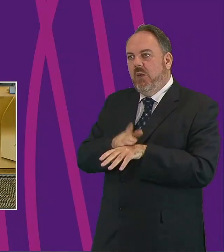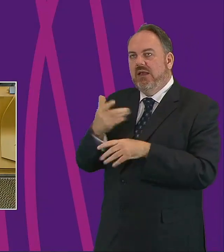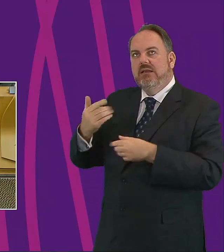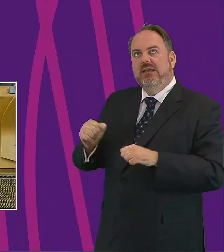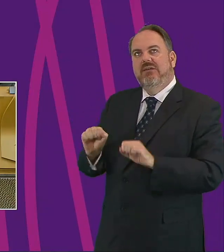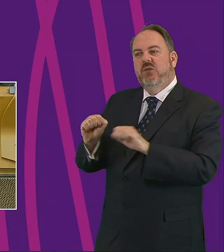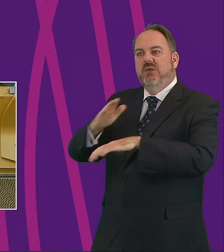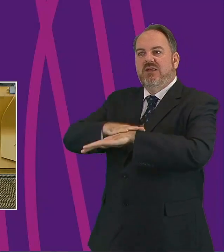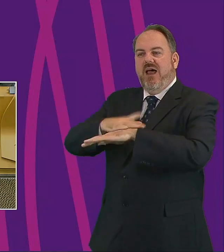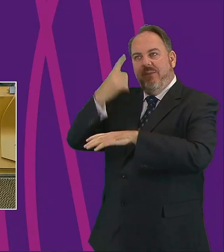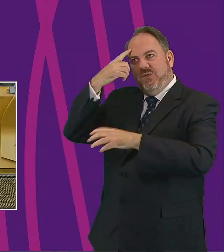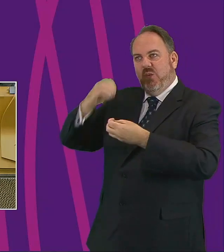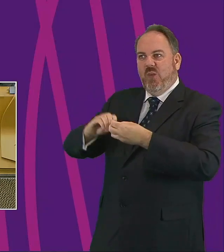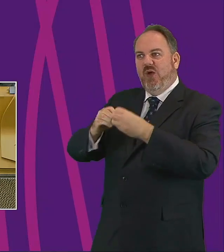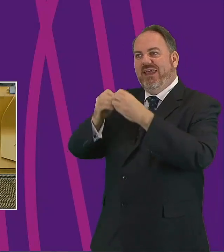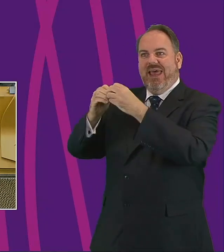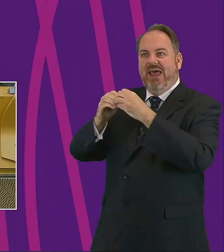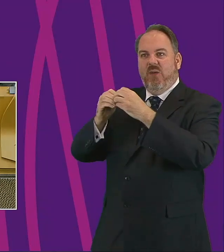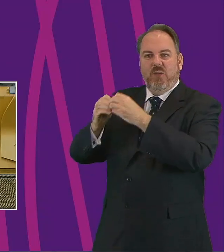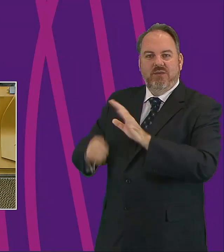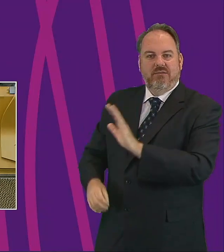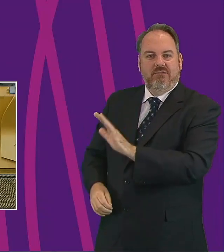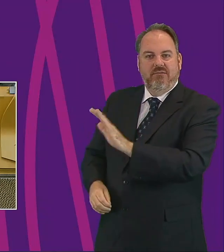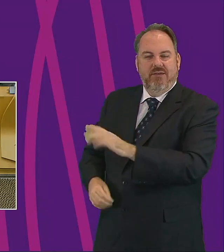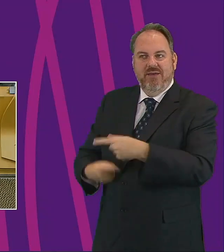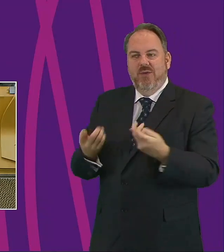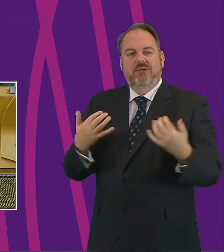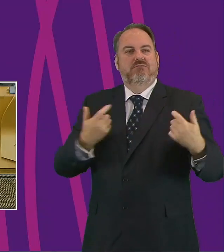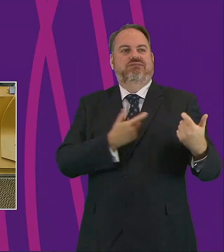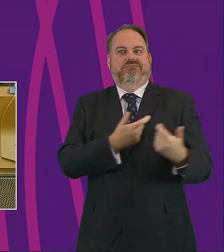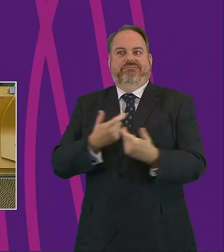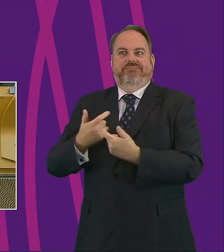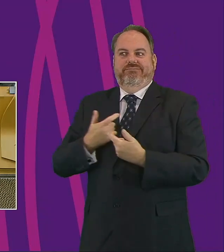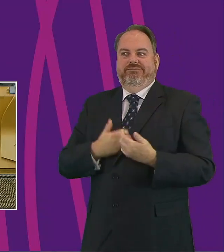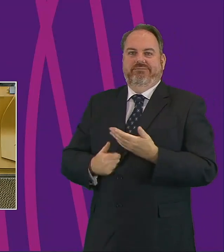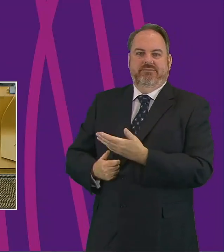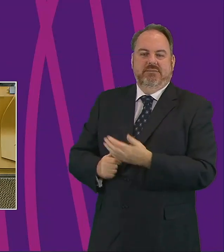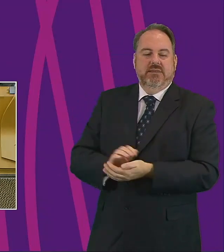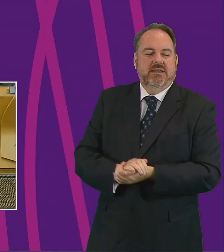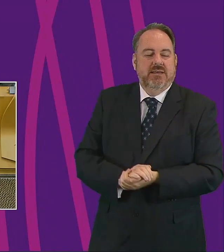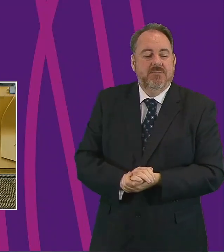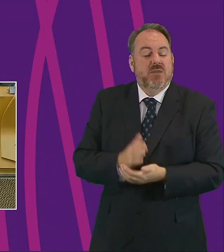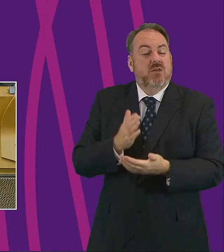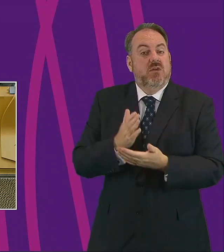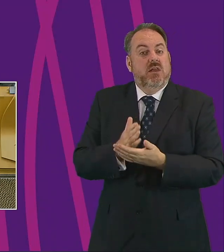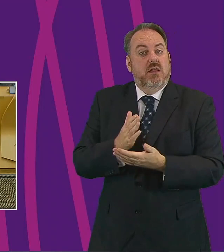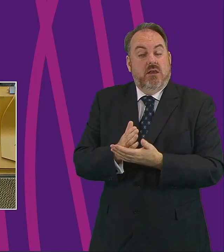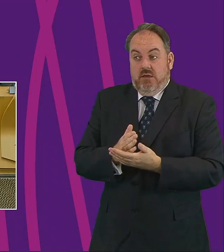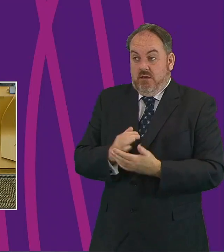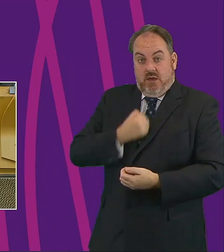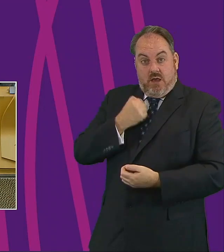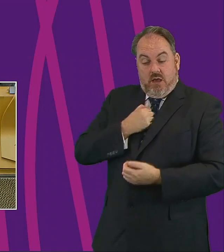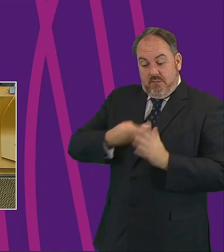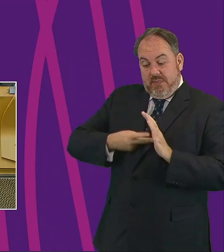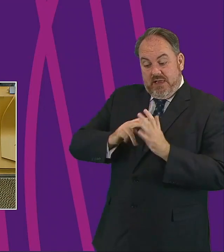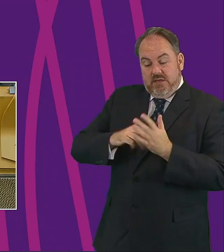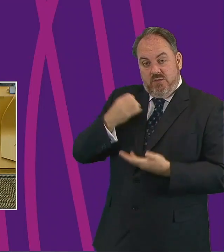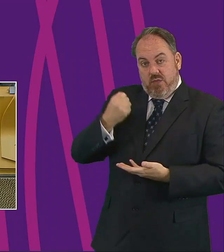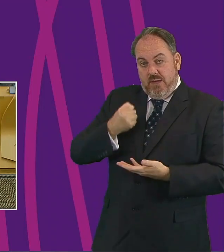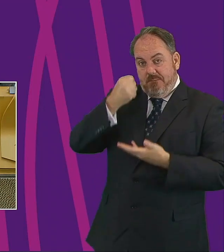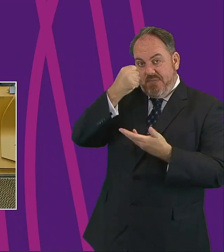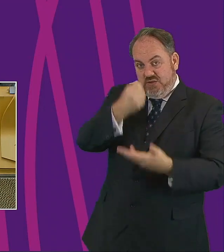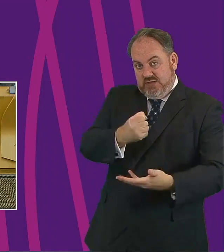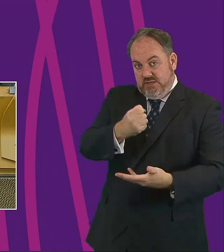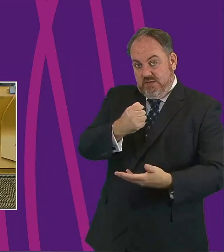these things completed. Can I say to Richard Leonard, I will, in the programme for government, in the budgets that come, we will use our powers and